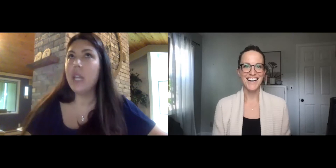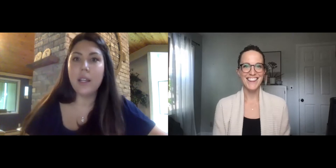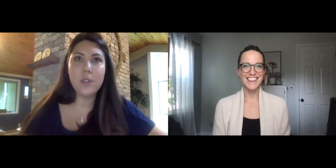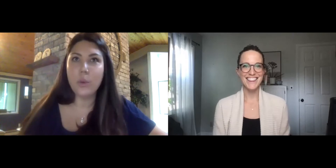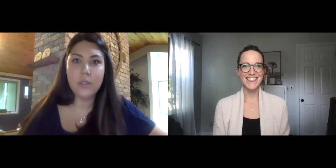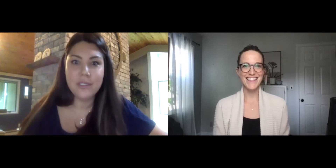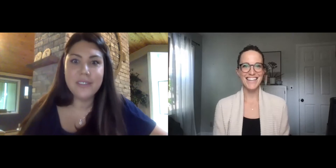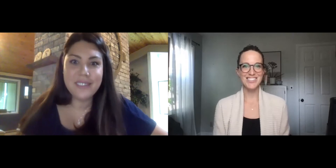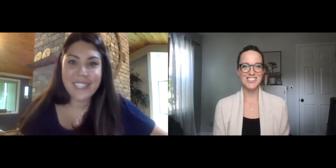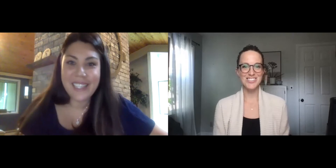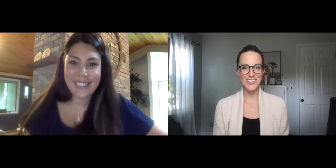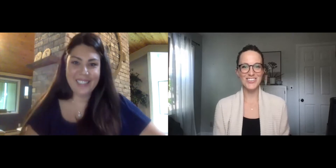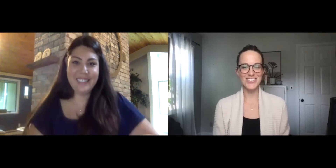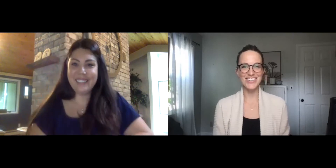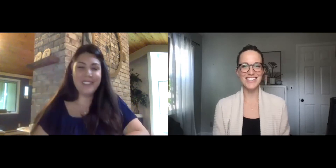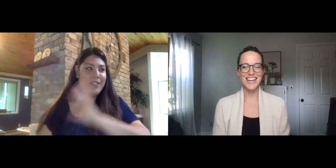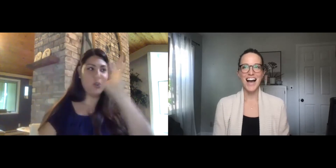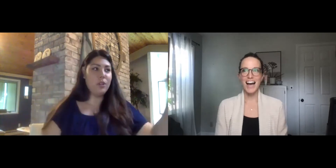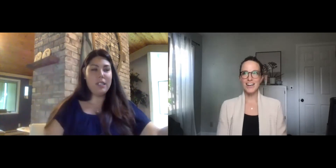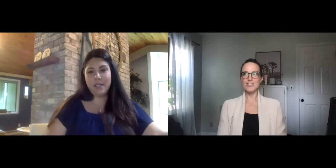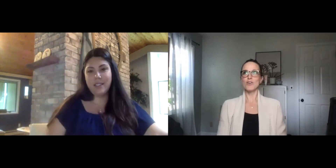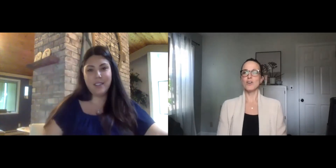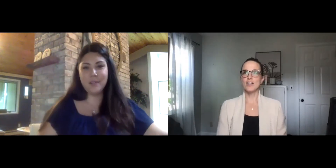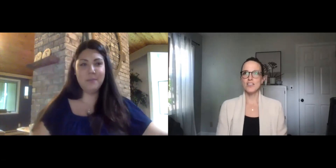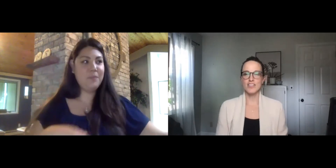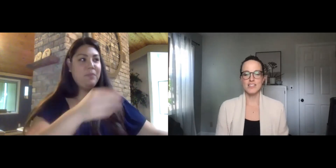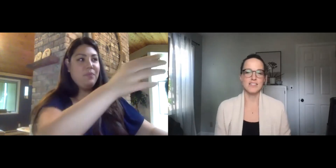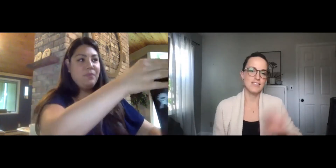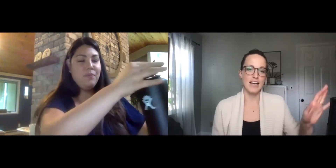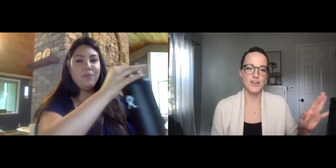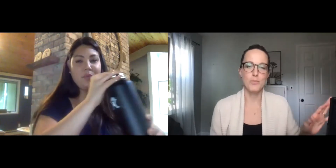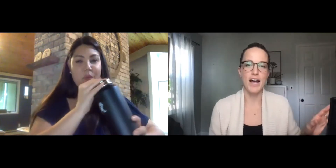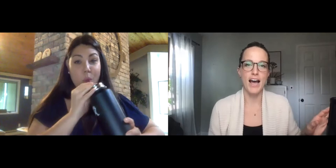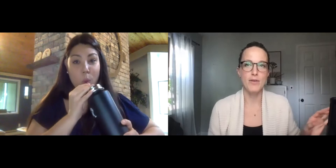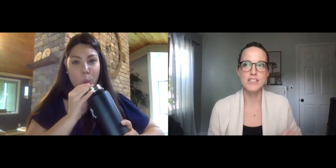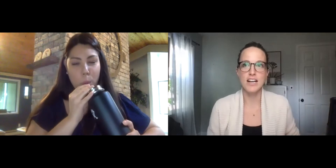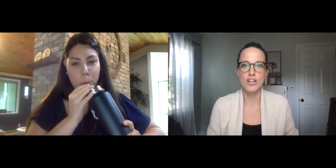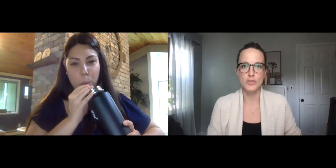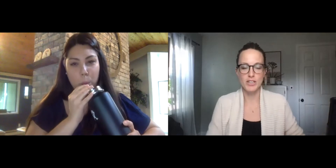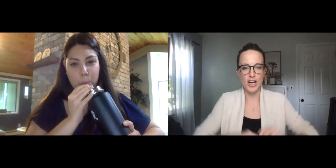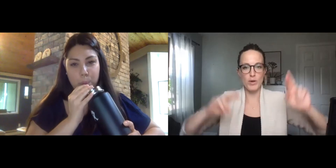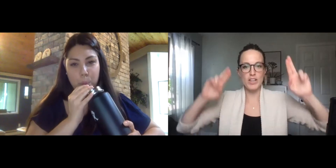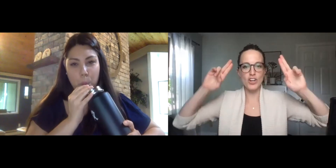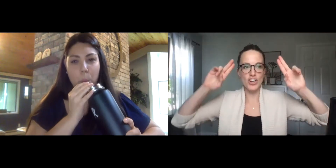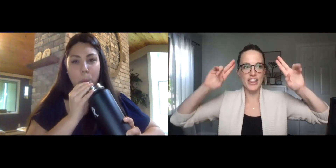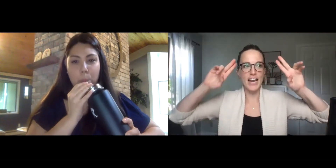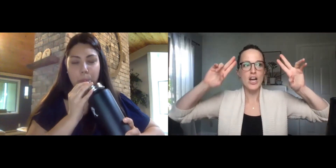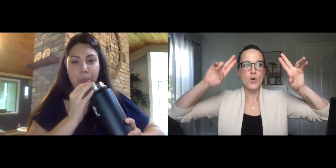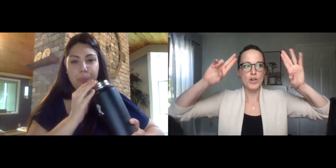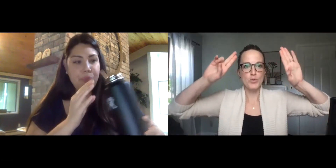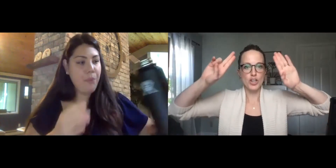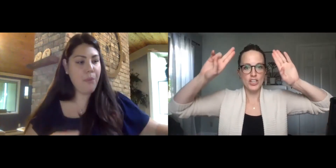enough. Yeah, it's so cool. That is so cool. So this is a side note, but I was a psychology major, and we learned